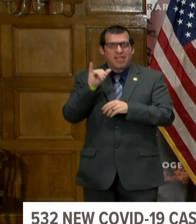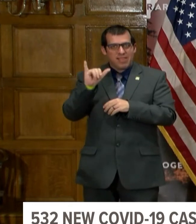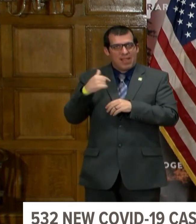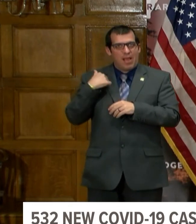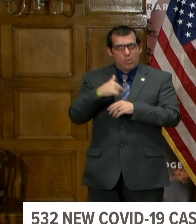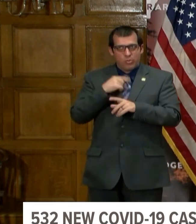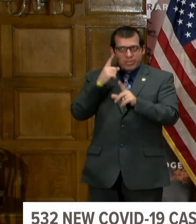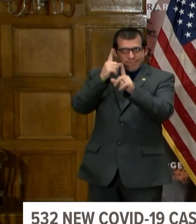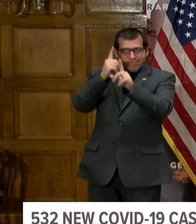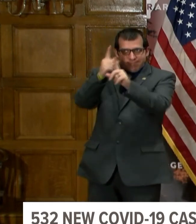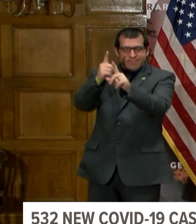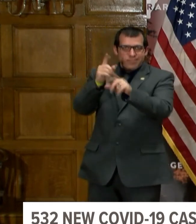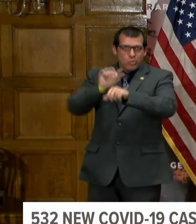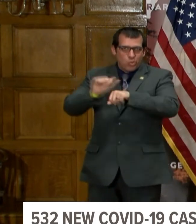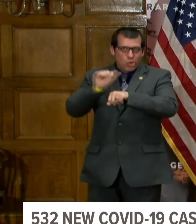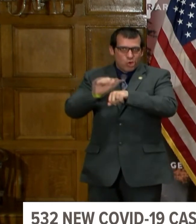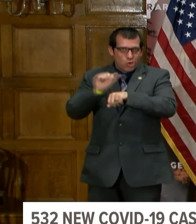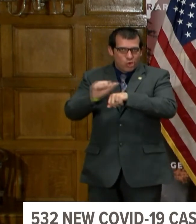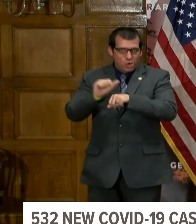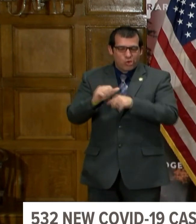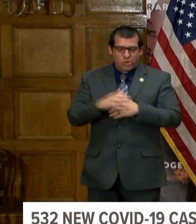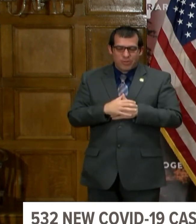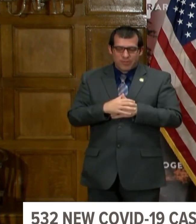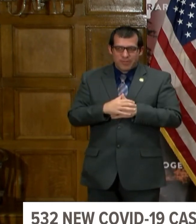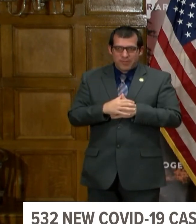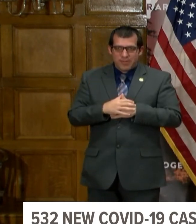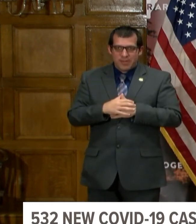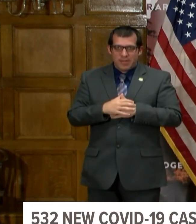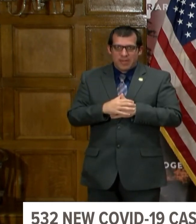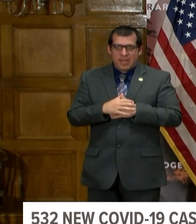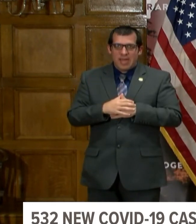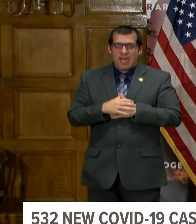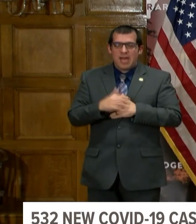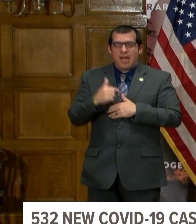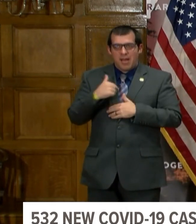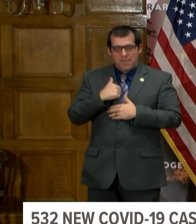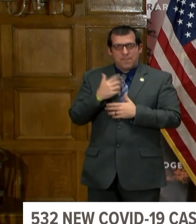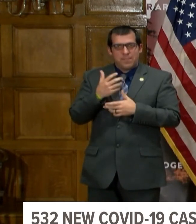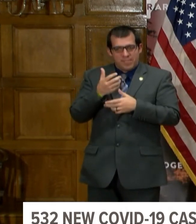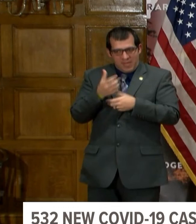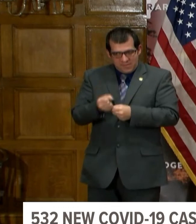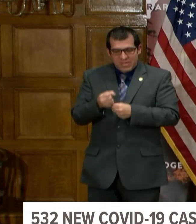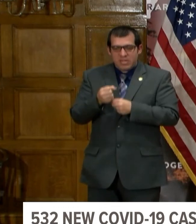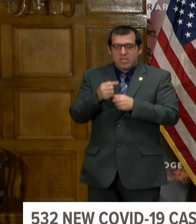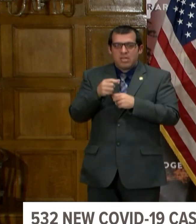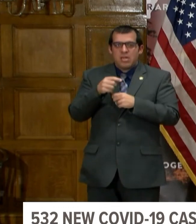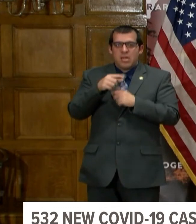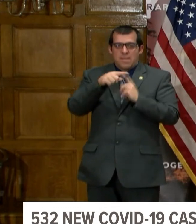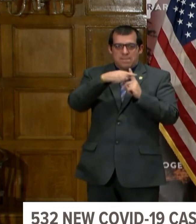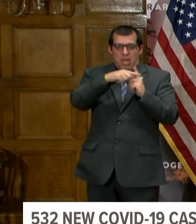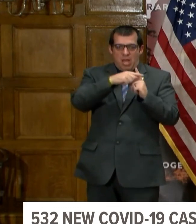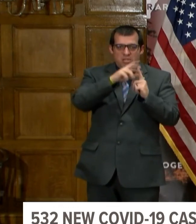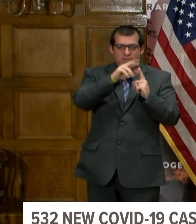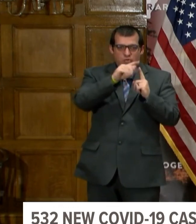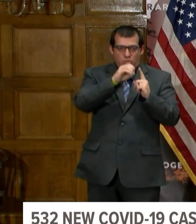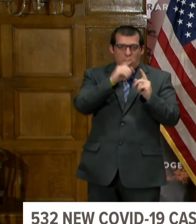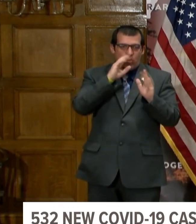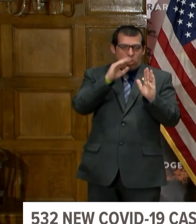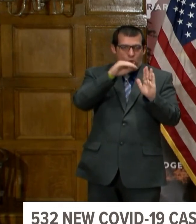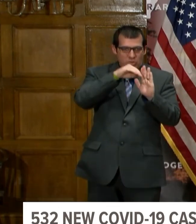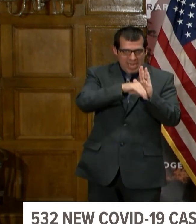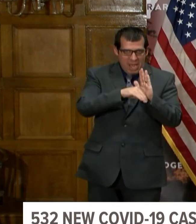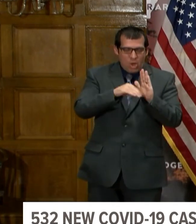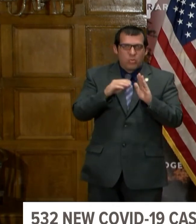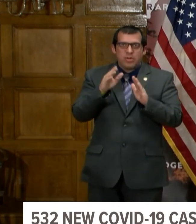continue to work on. And I have confidence that when positivity rate goes down,